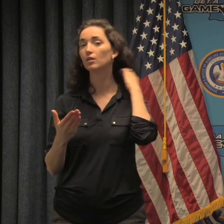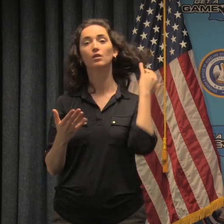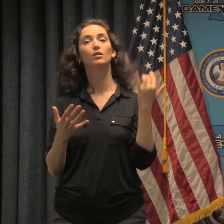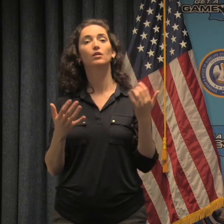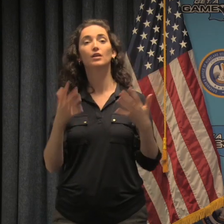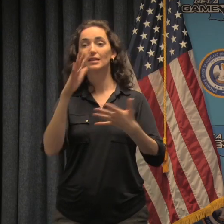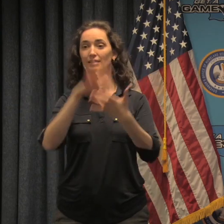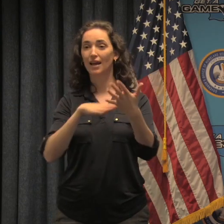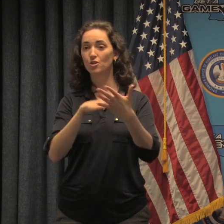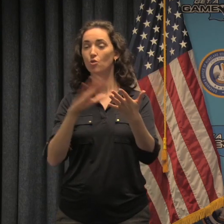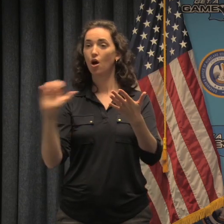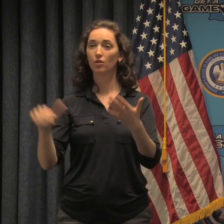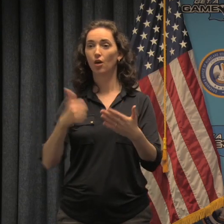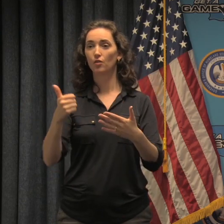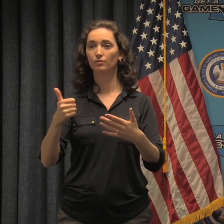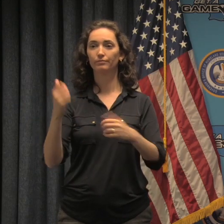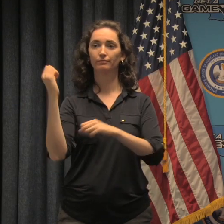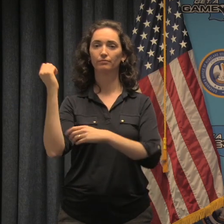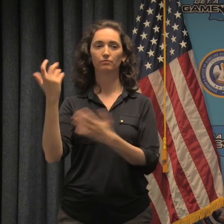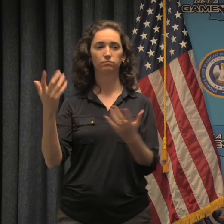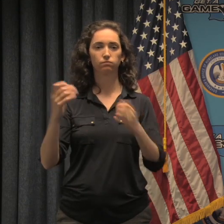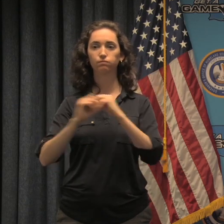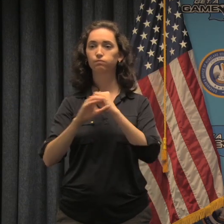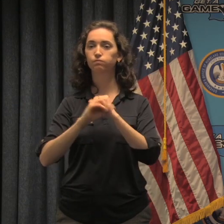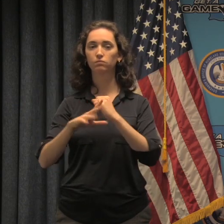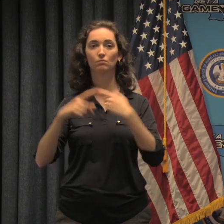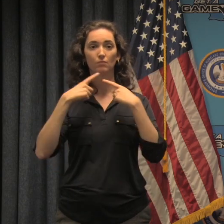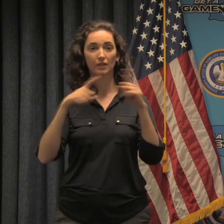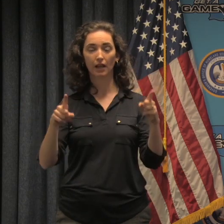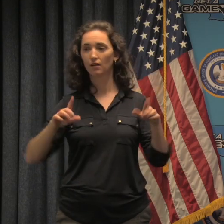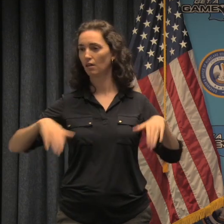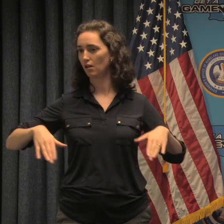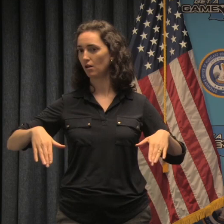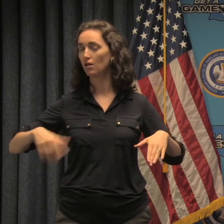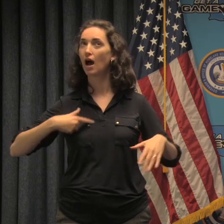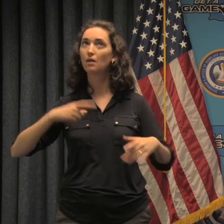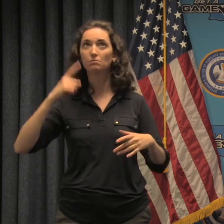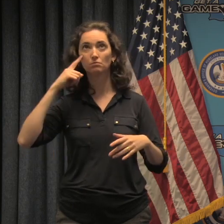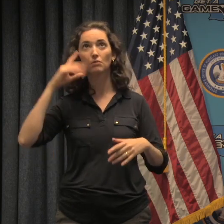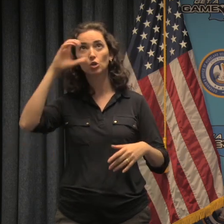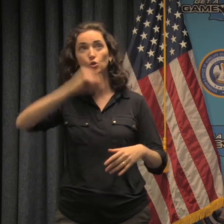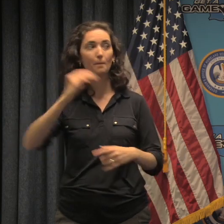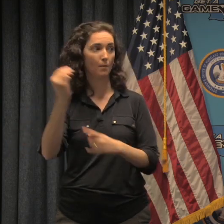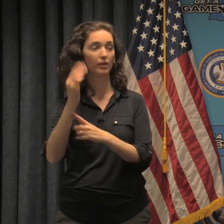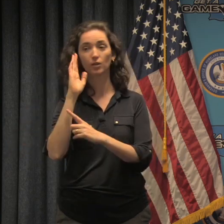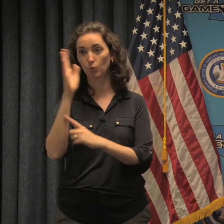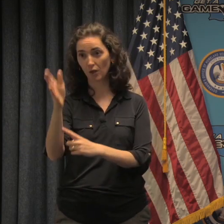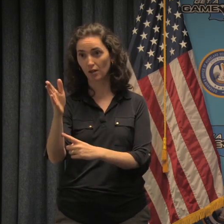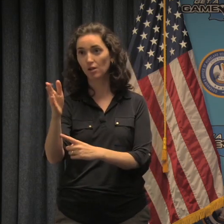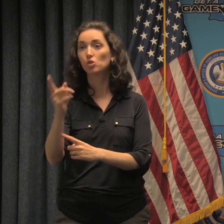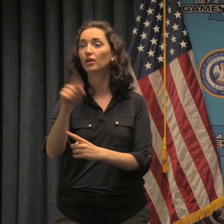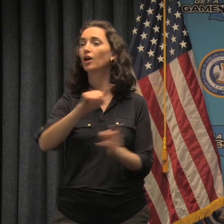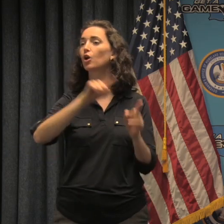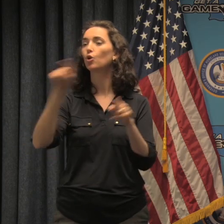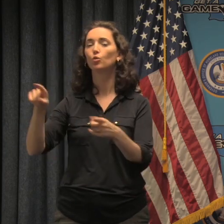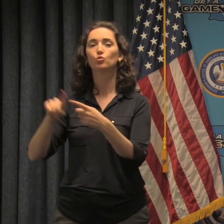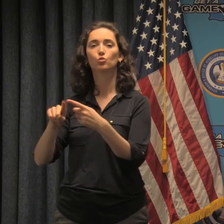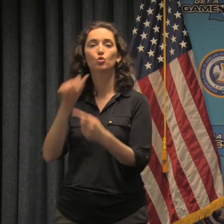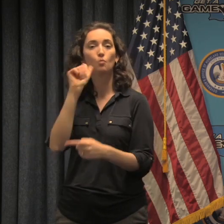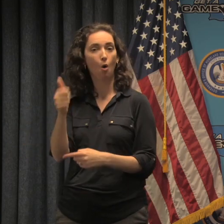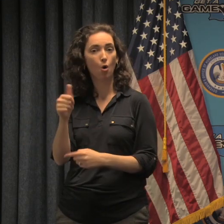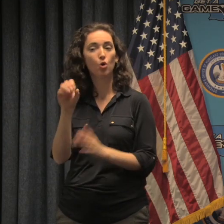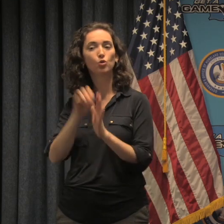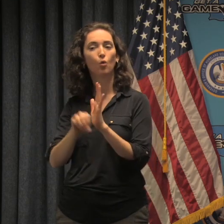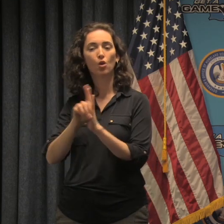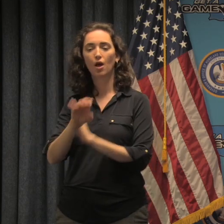briefing scheduled. I can assume that we will do one for sure on Monday. You are invited to go down to the Morial Convention Center